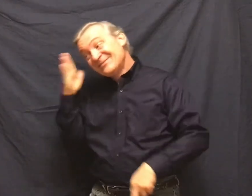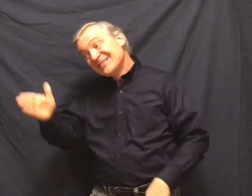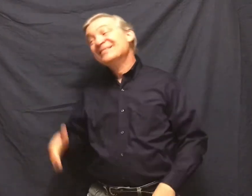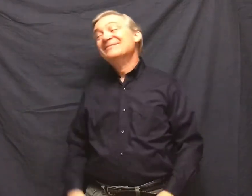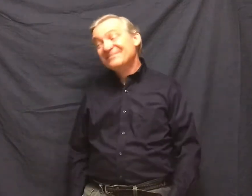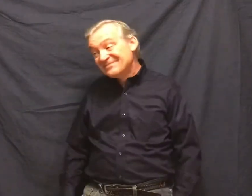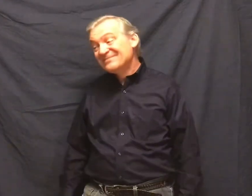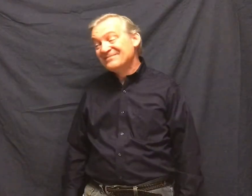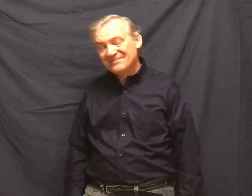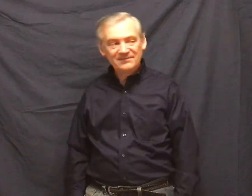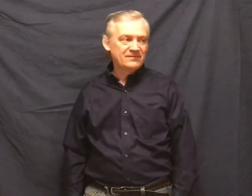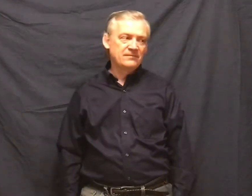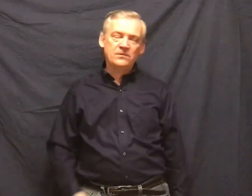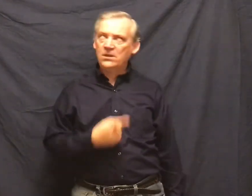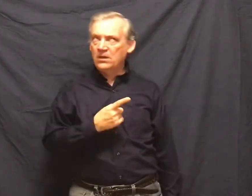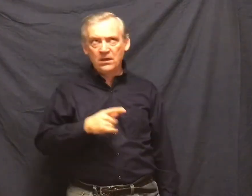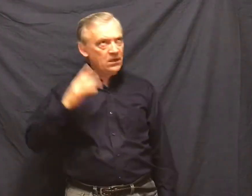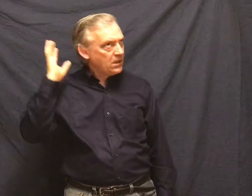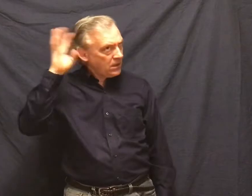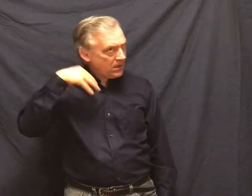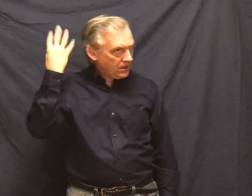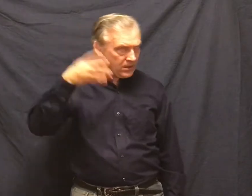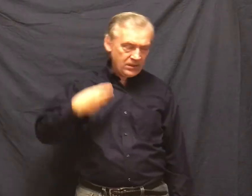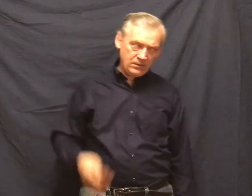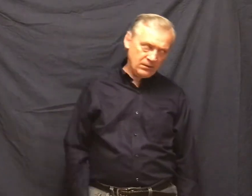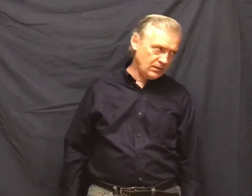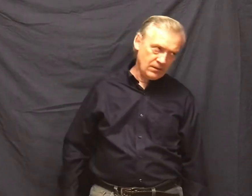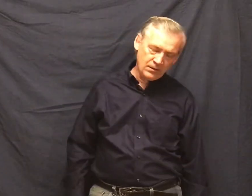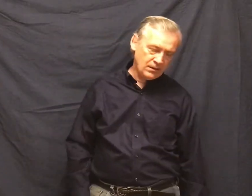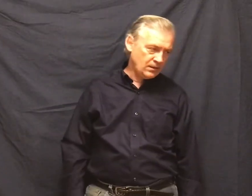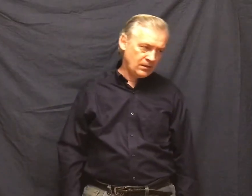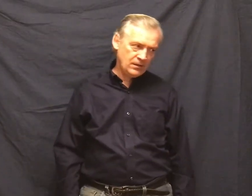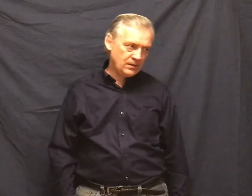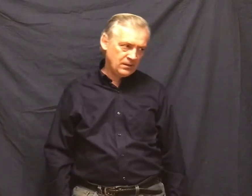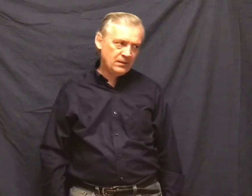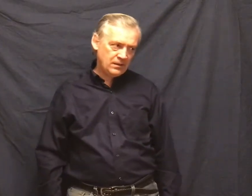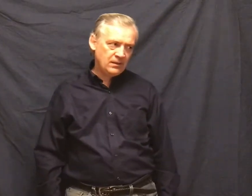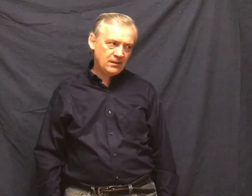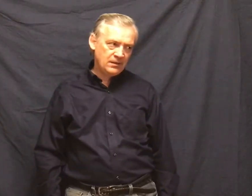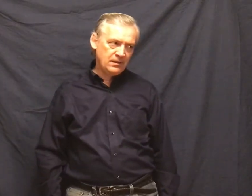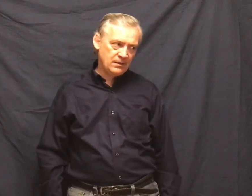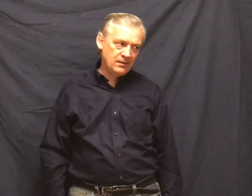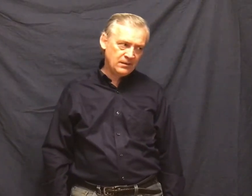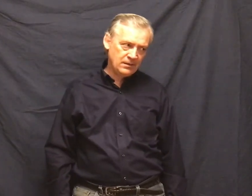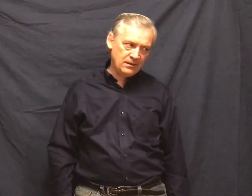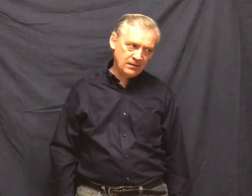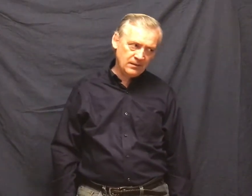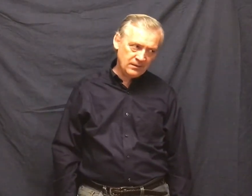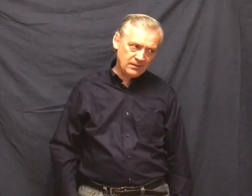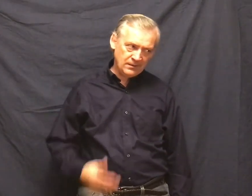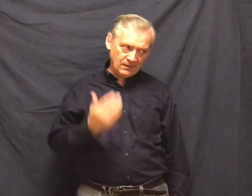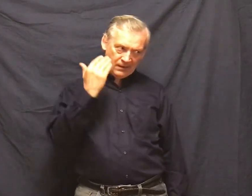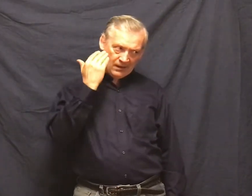Just nuts, said Crook. I don't blame the guy you travel with for keeping you out of sight.